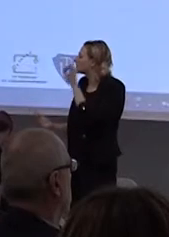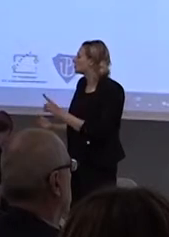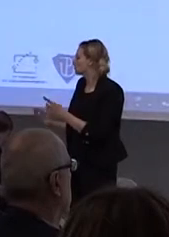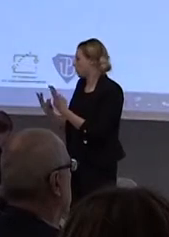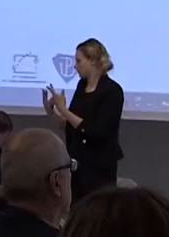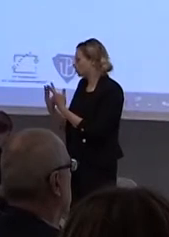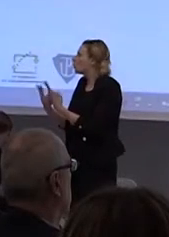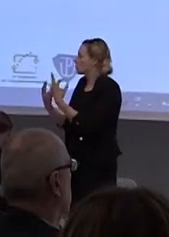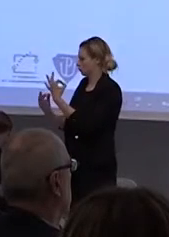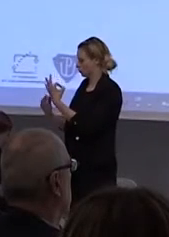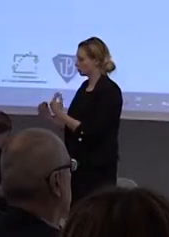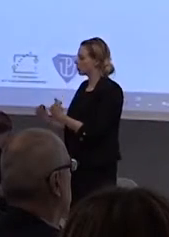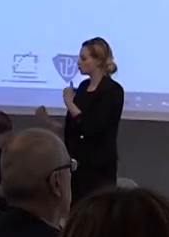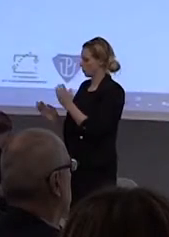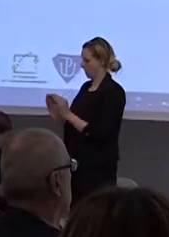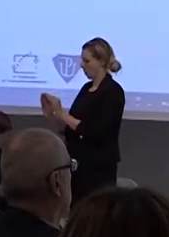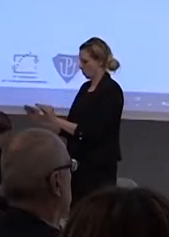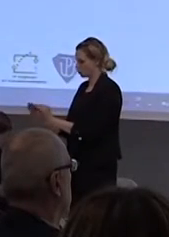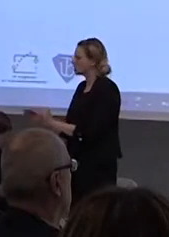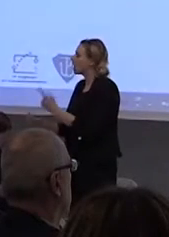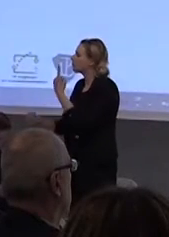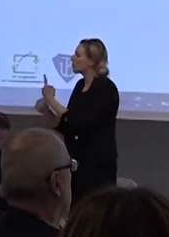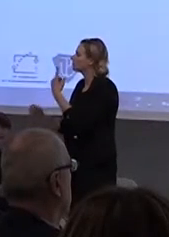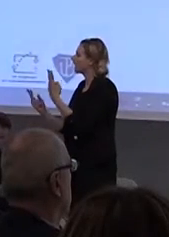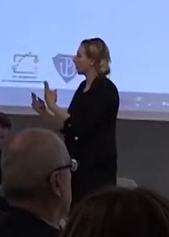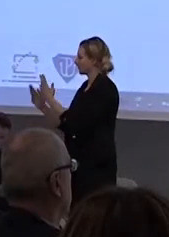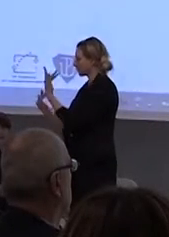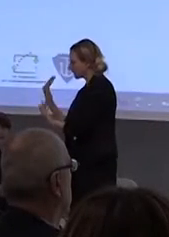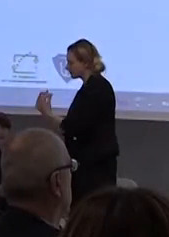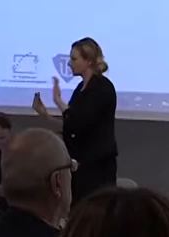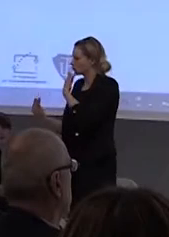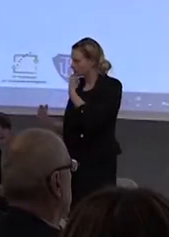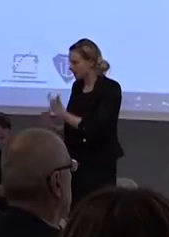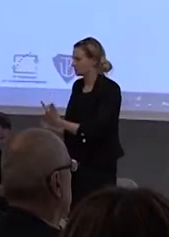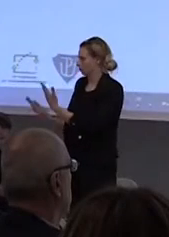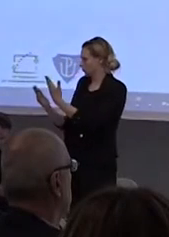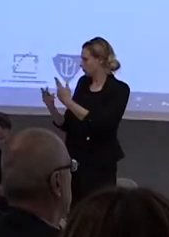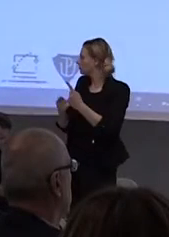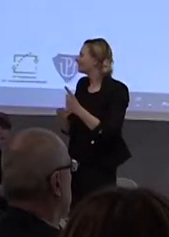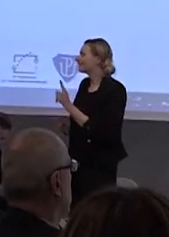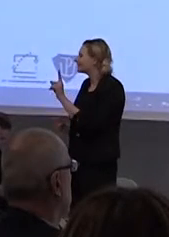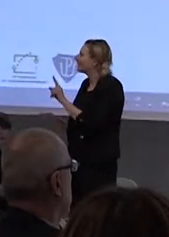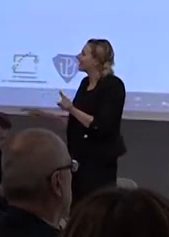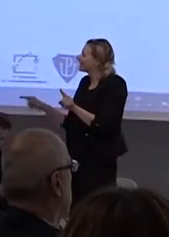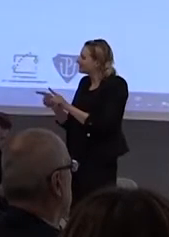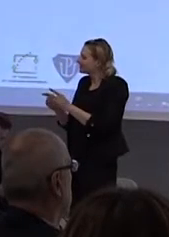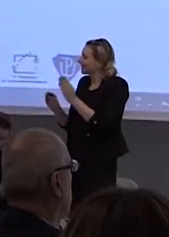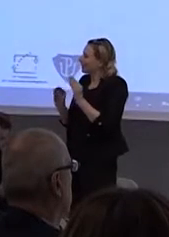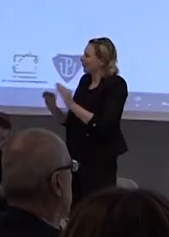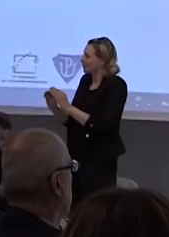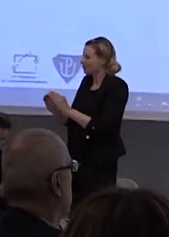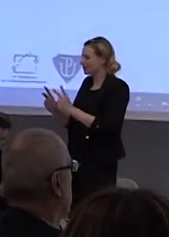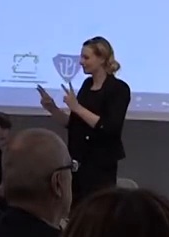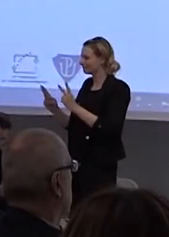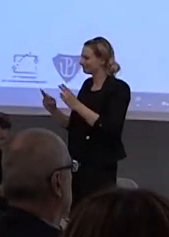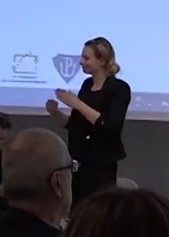podle osnov. For example, they learn how to be a 6-year-old or a 16-year-old. Or